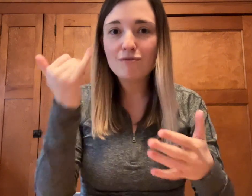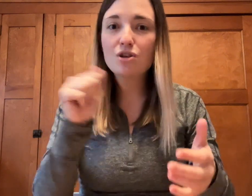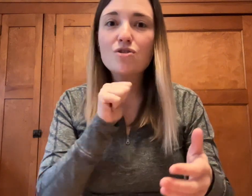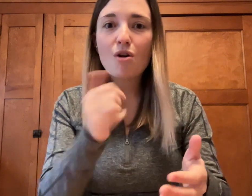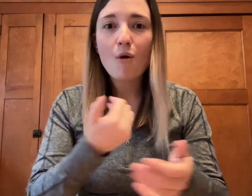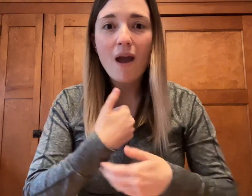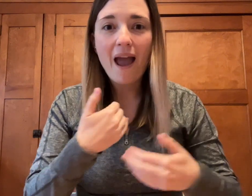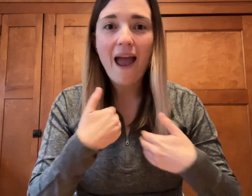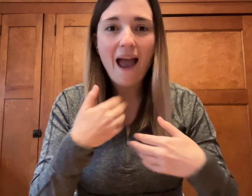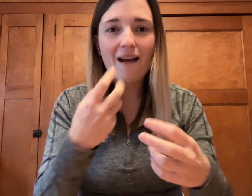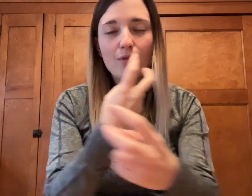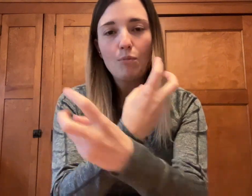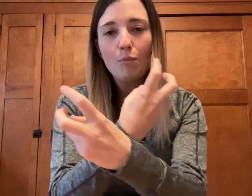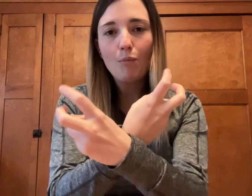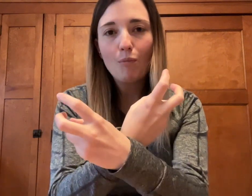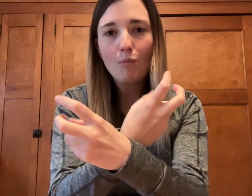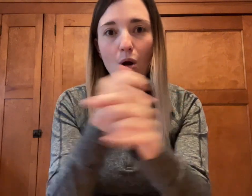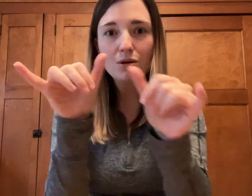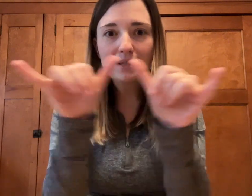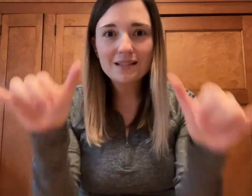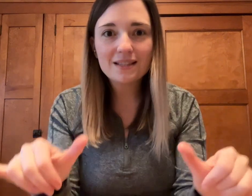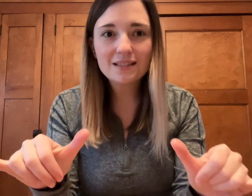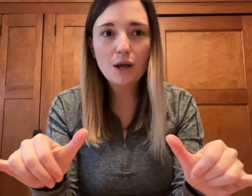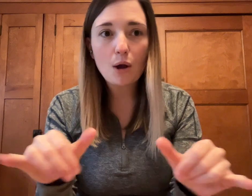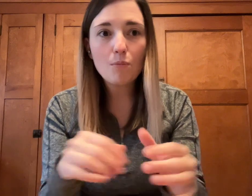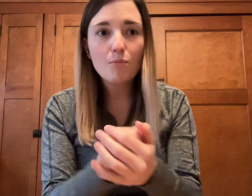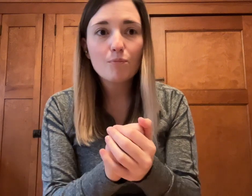Tiffany? Makes blood cells. Wonderful answer.